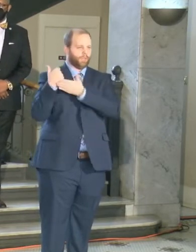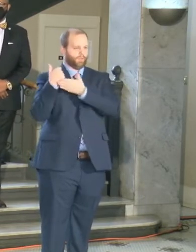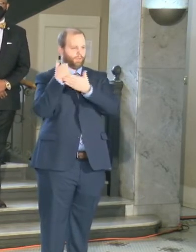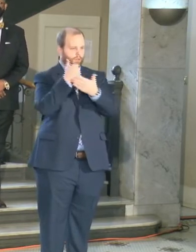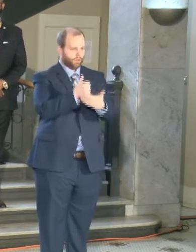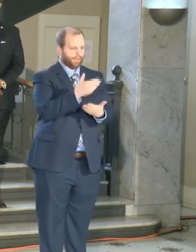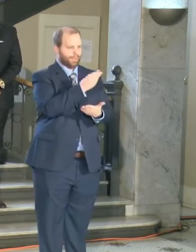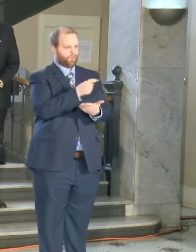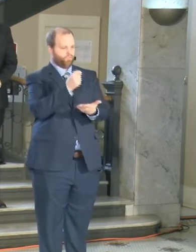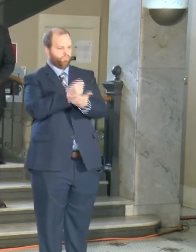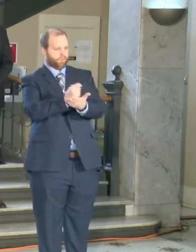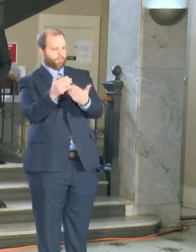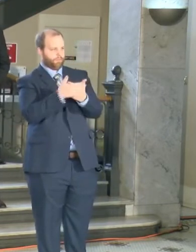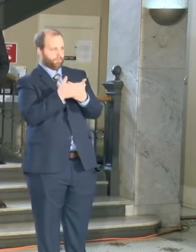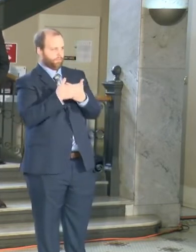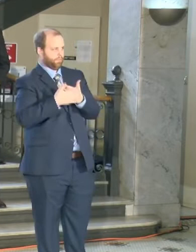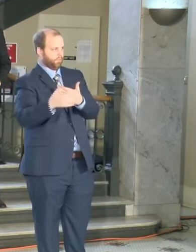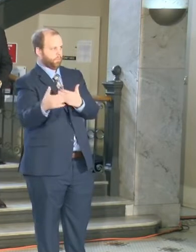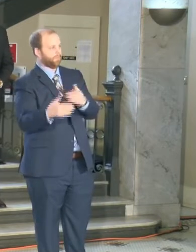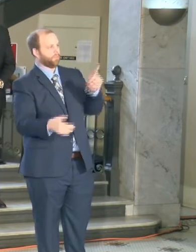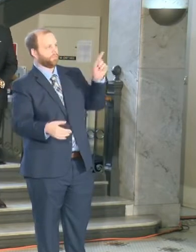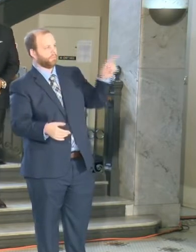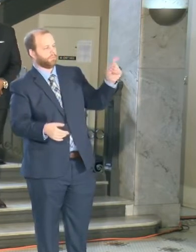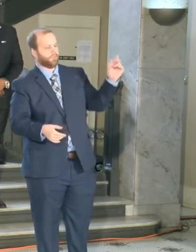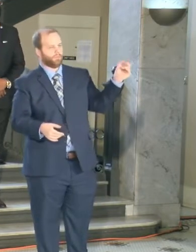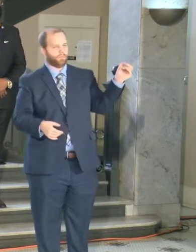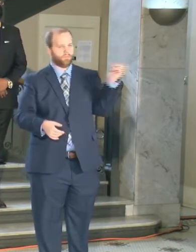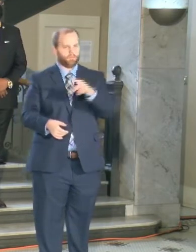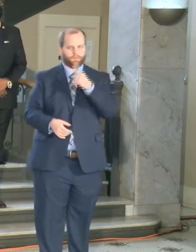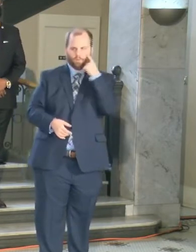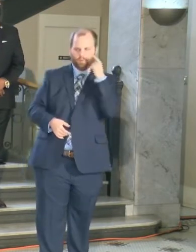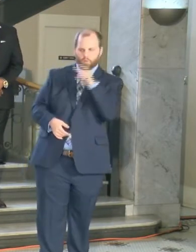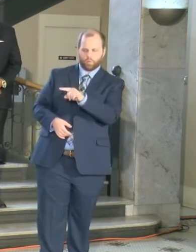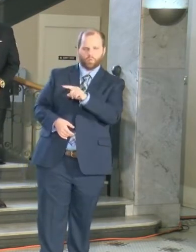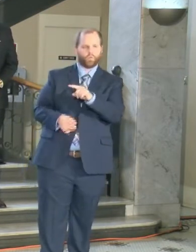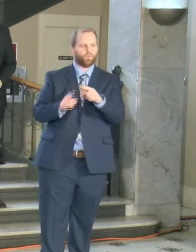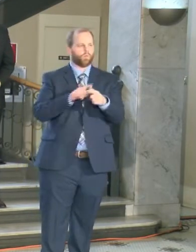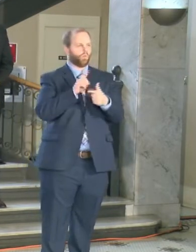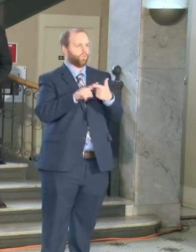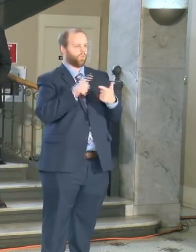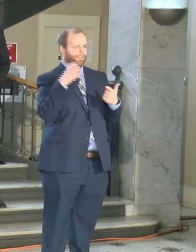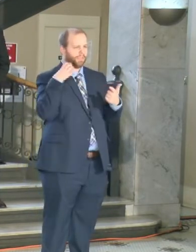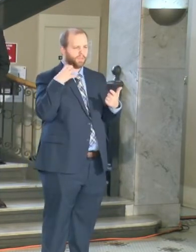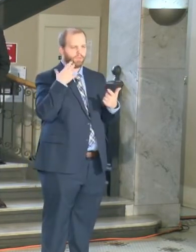uh